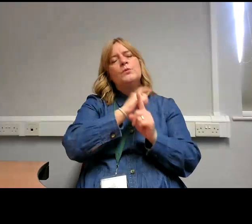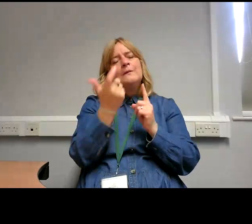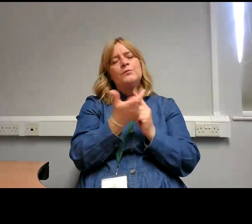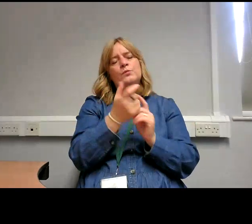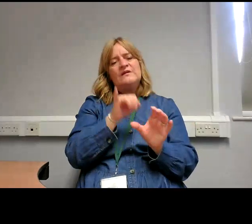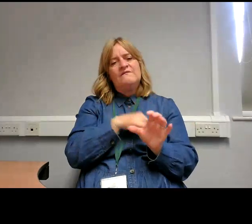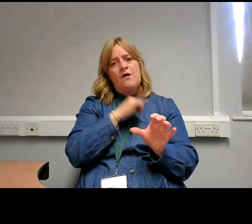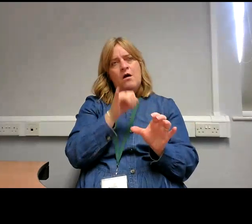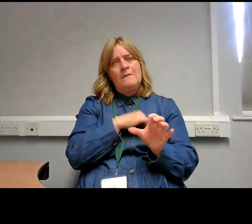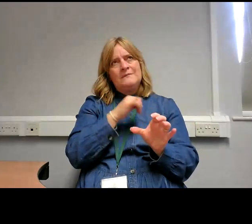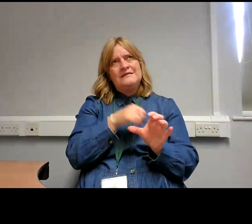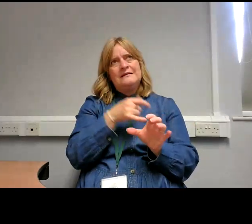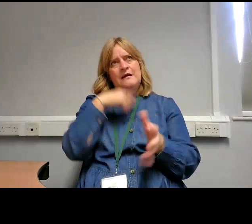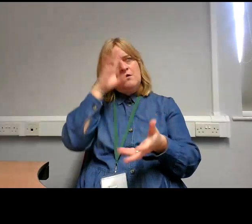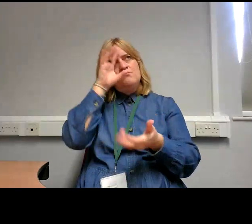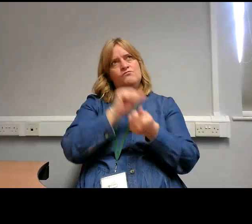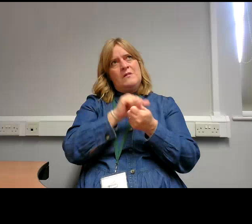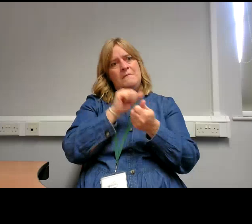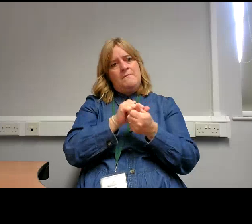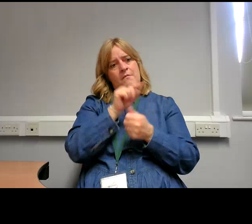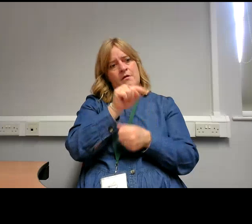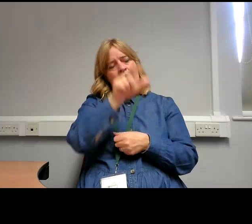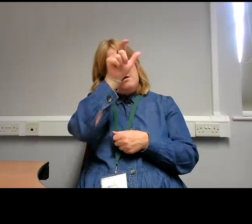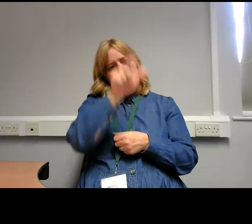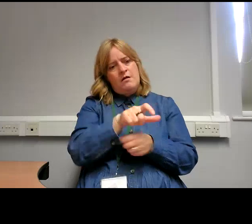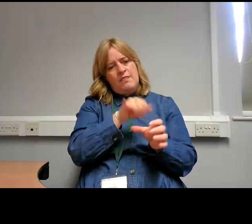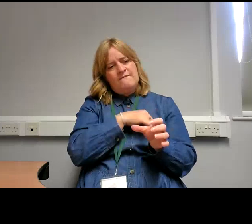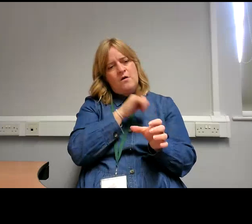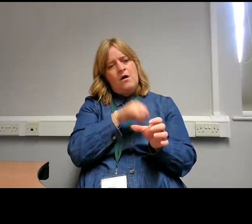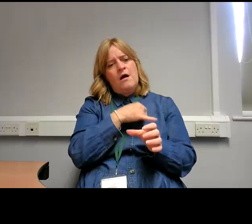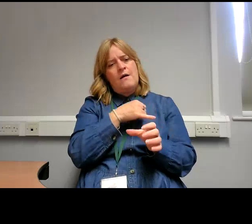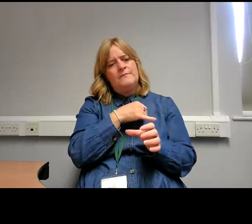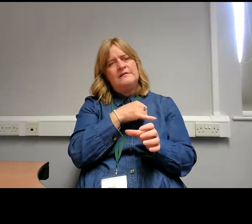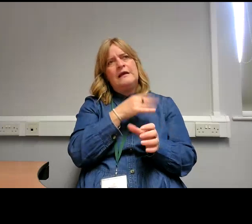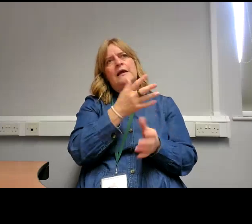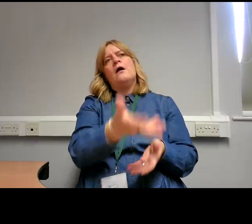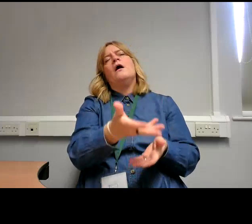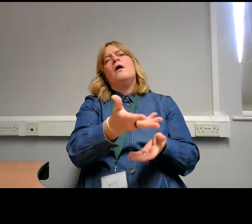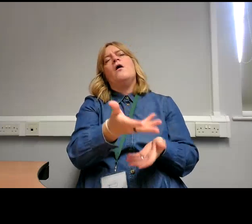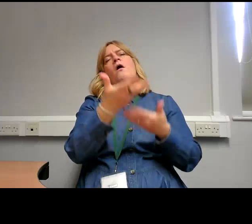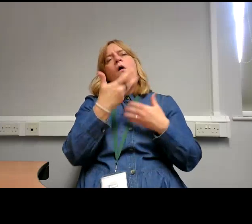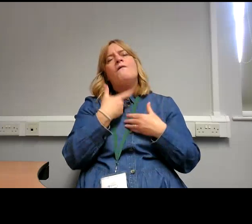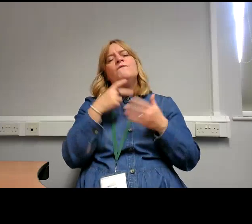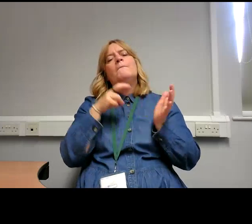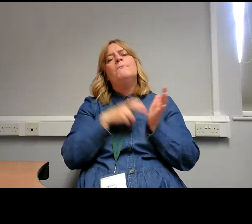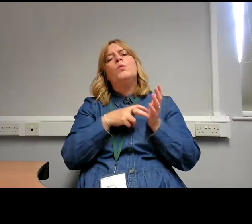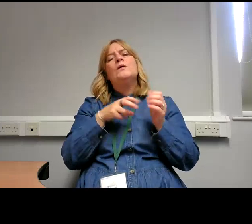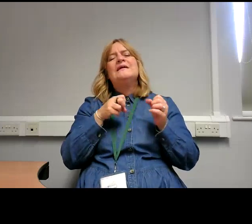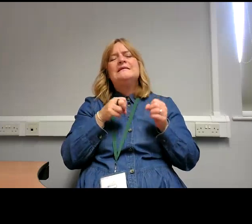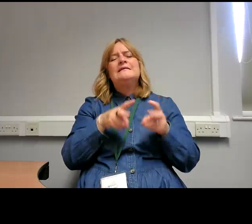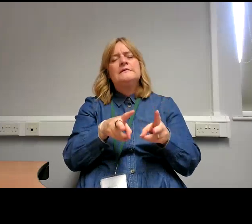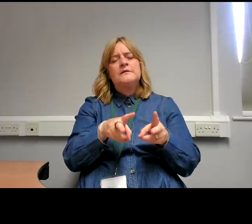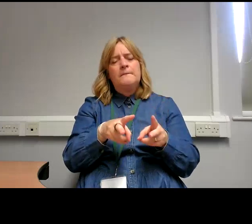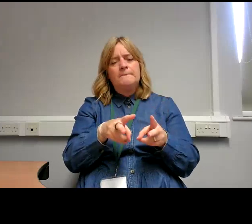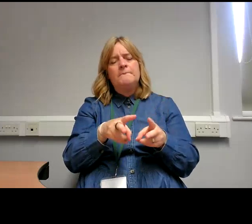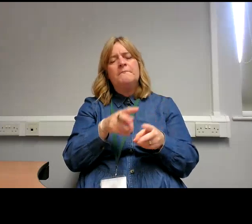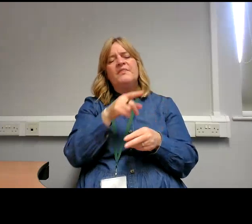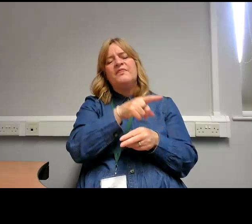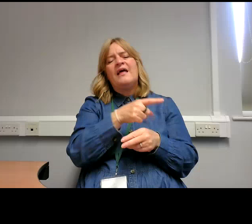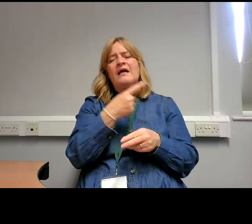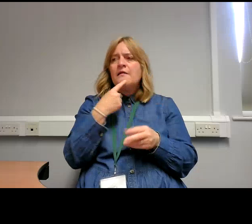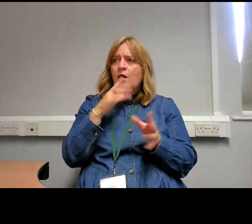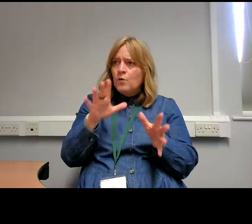I remember that particular pharmacy was offering a kind of booking system. So they would say, you know,